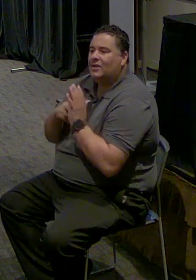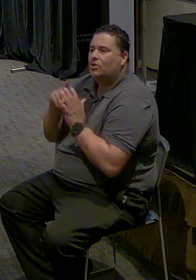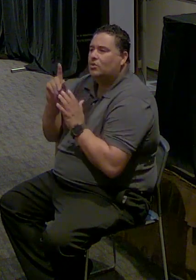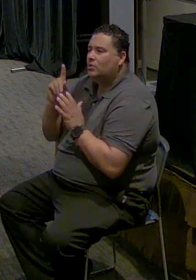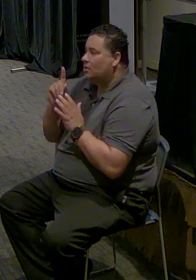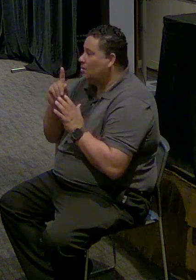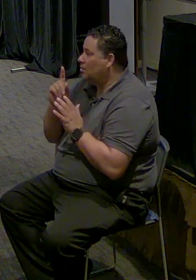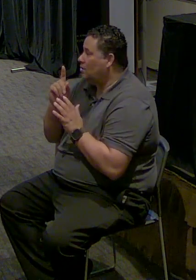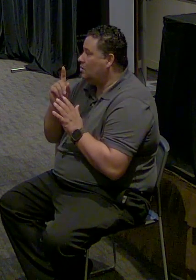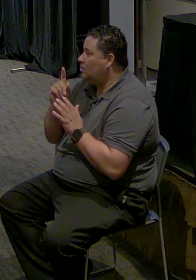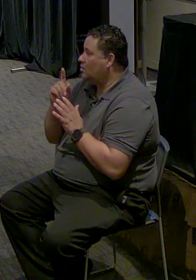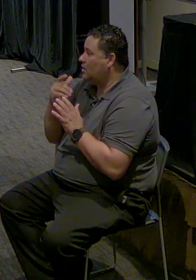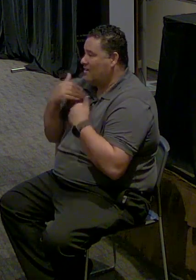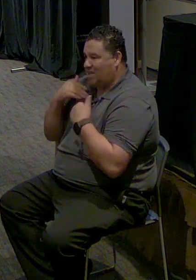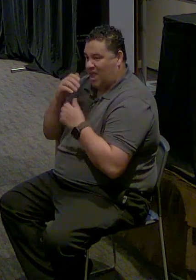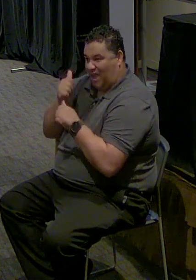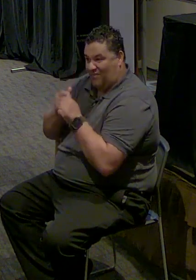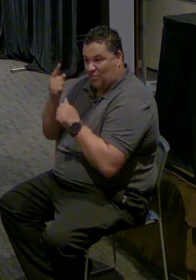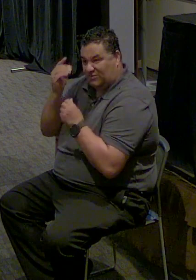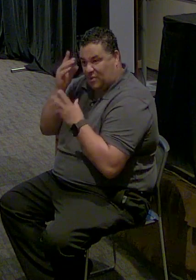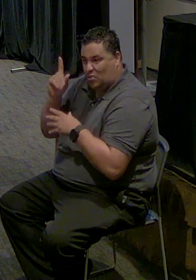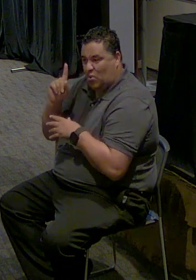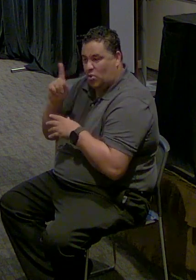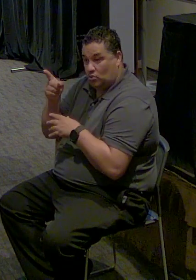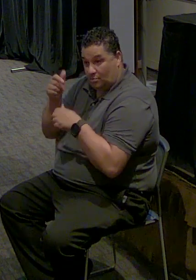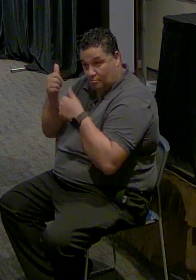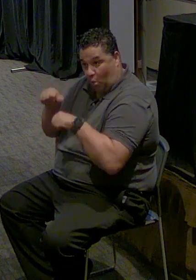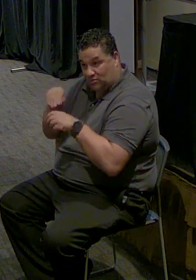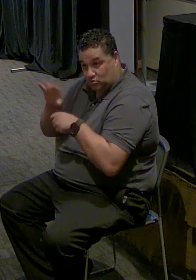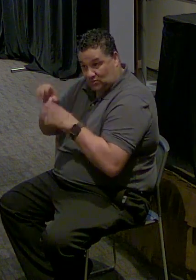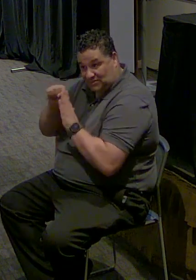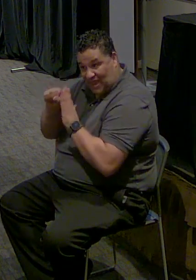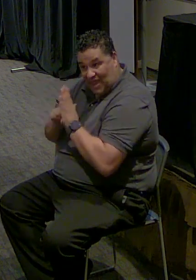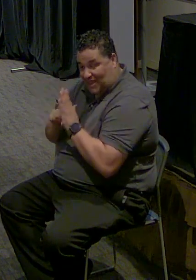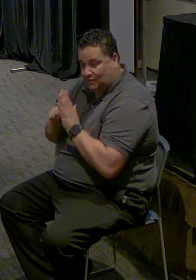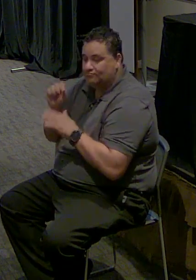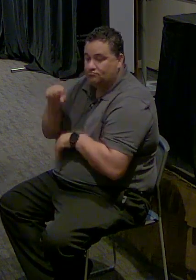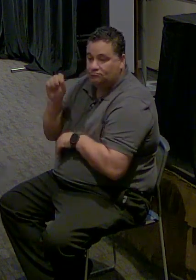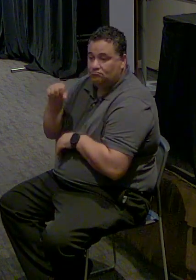Do you have everyone's information? Is it posted in your state? Yes.